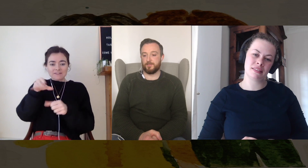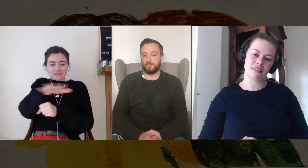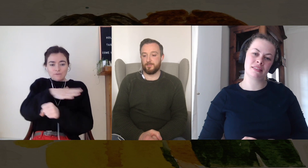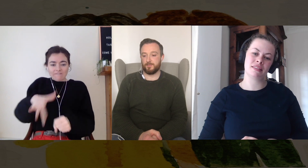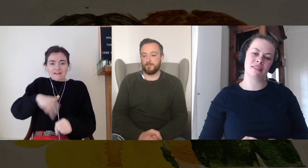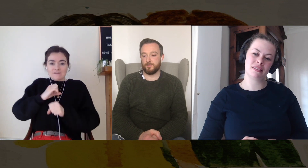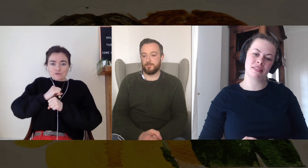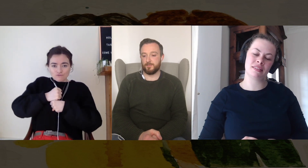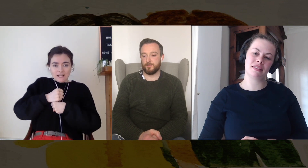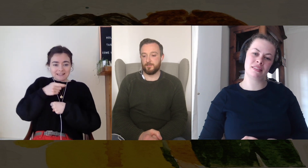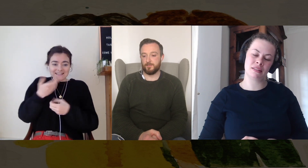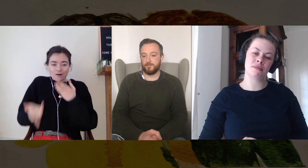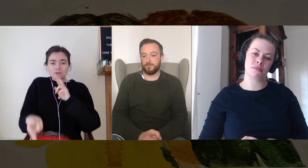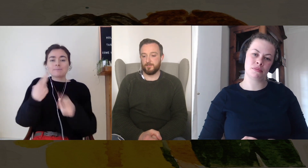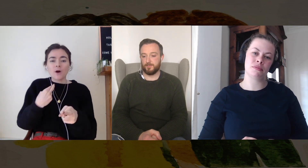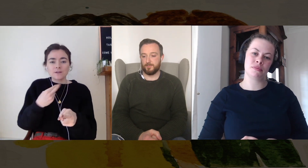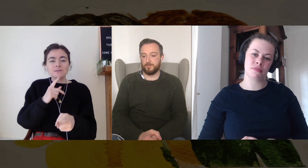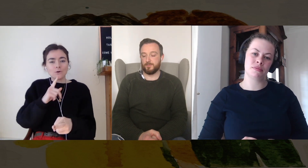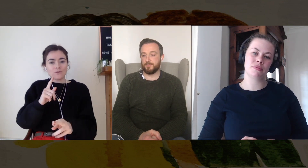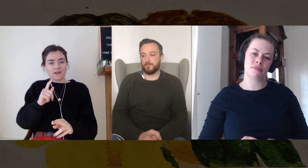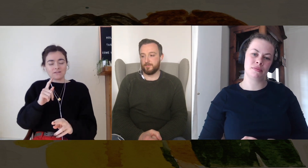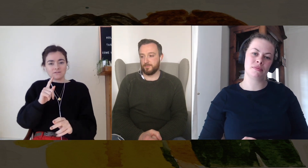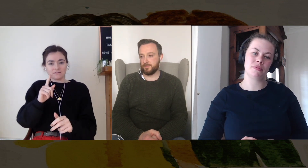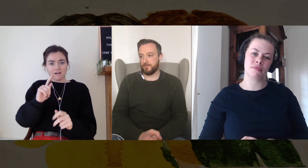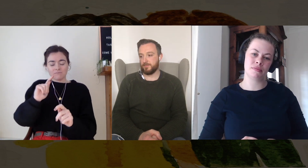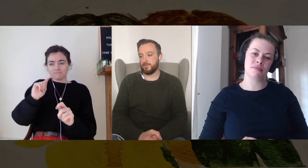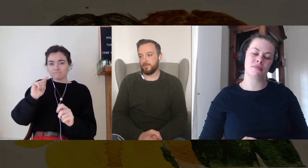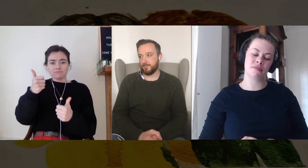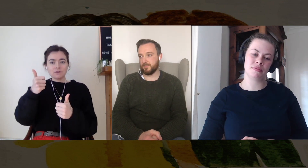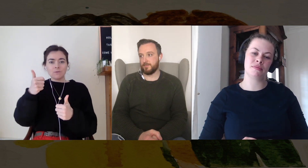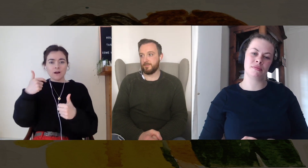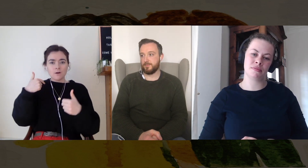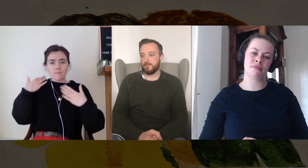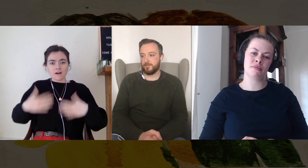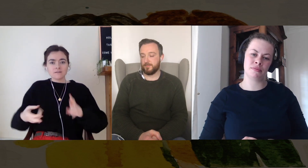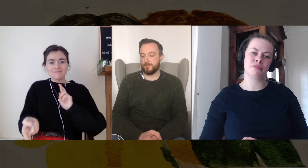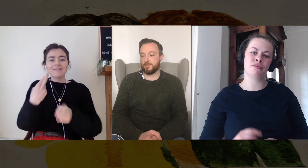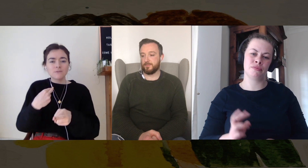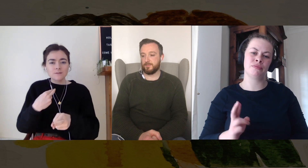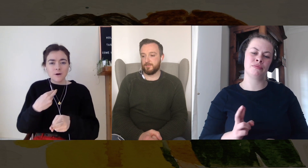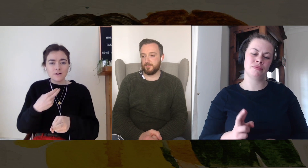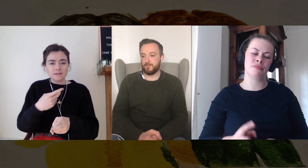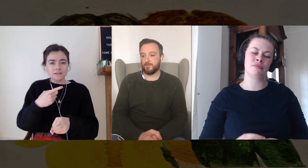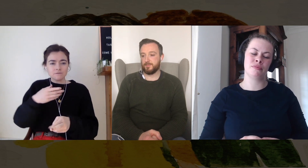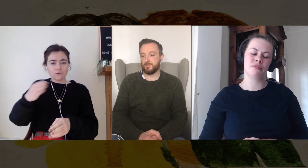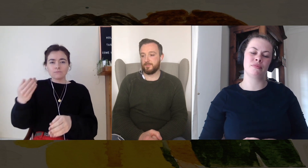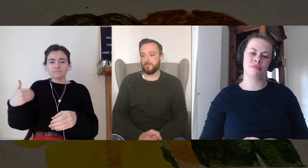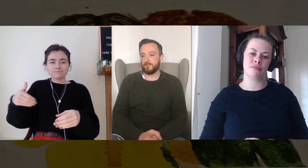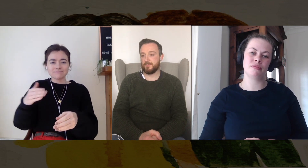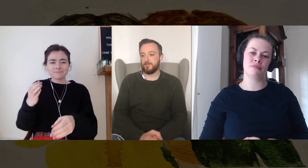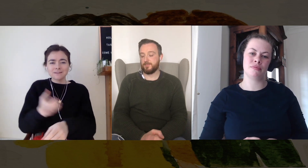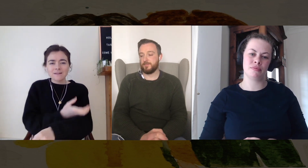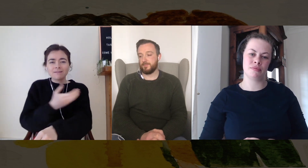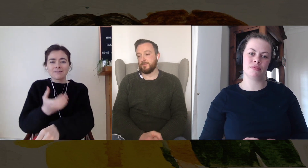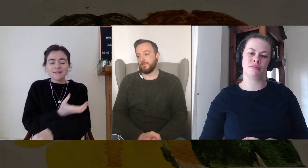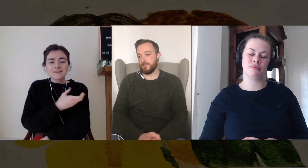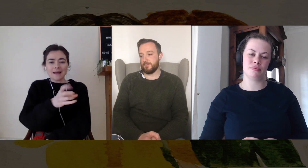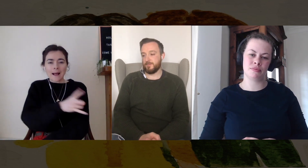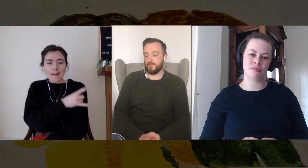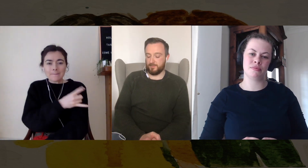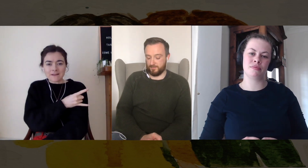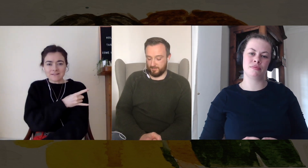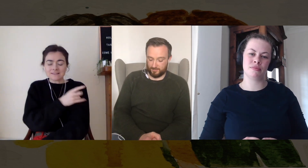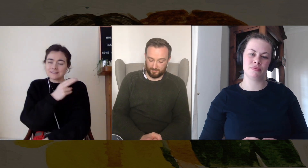kind of overlapping themes we've got going on here, but it comes if you're like, as you said, you believe that this is the way I react in